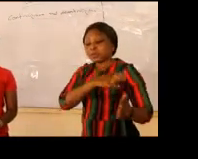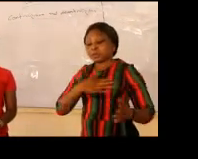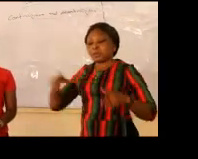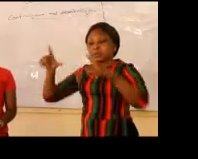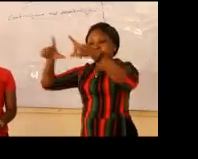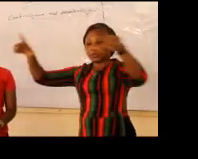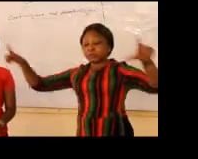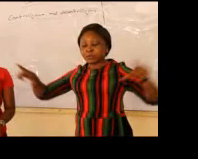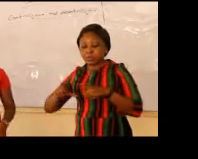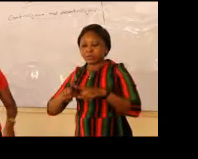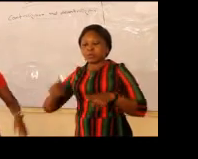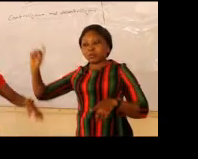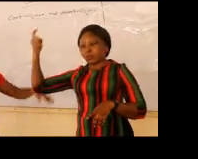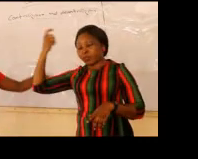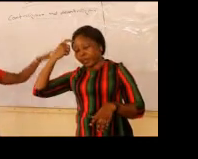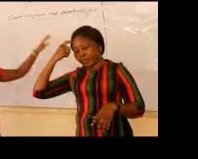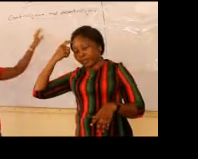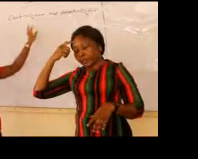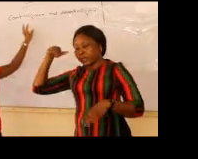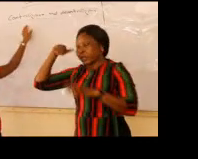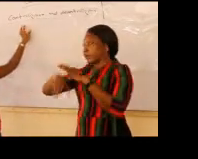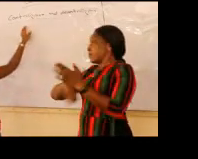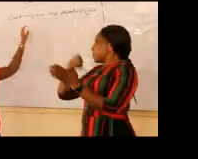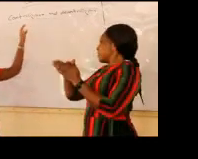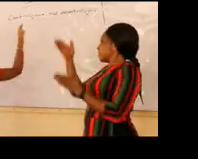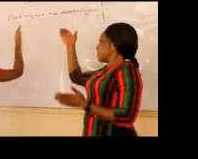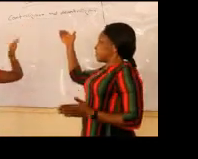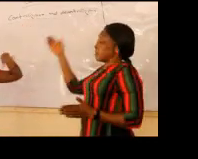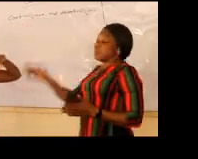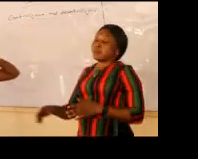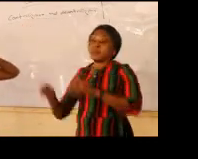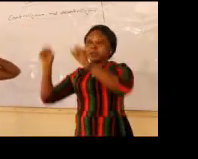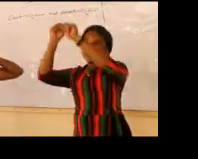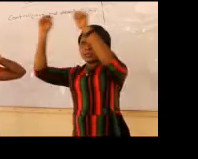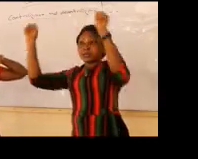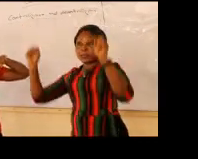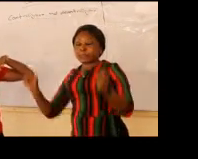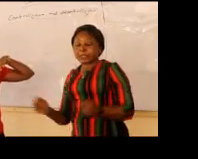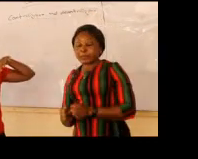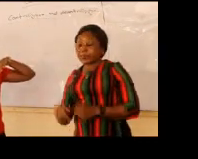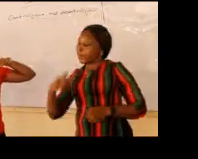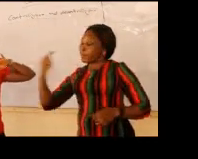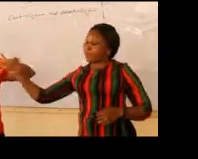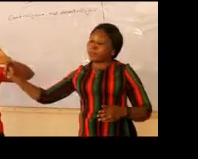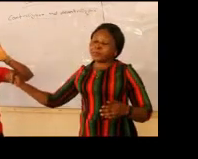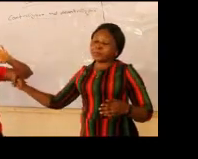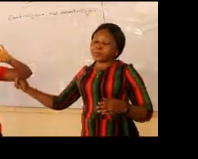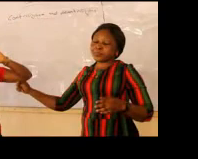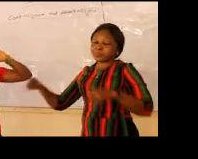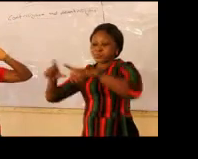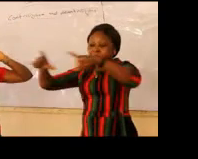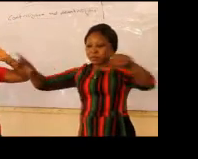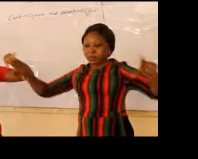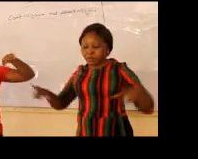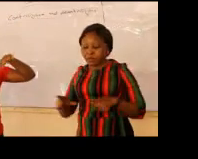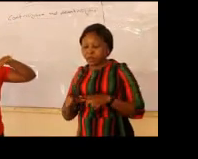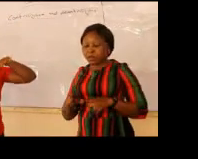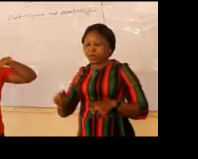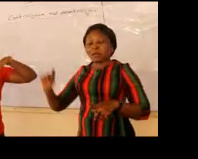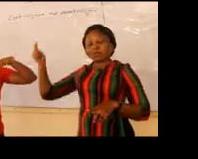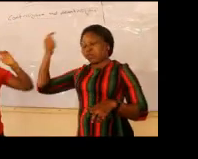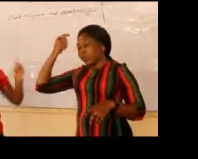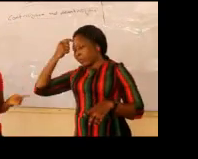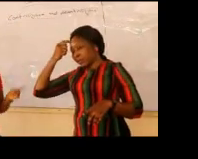government. Then in this system still, the local government doesn't have full